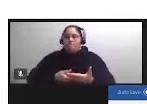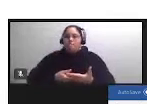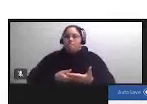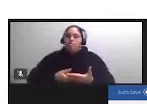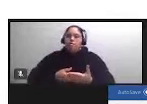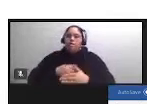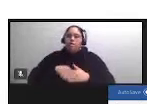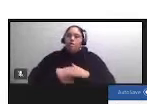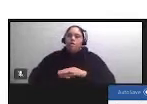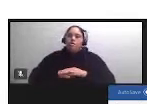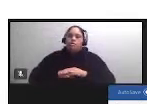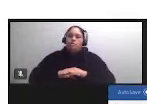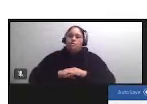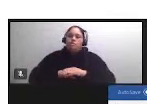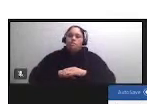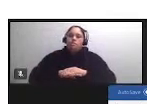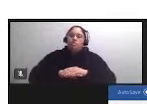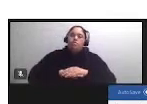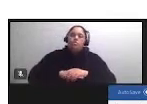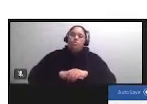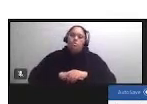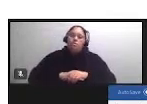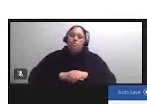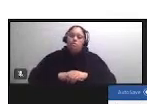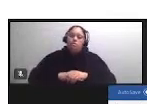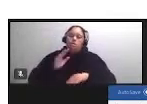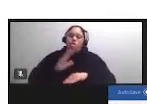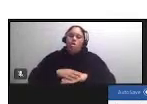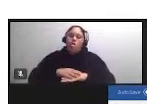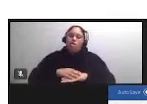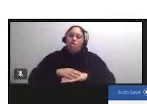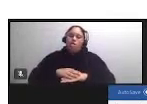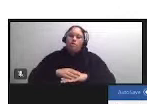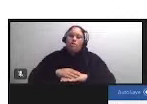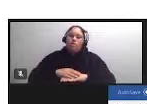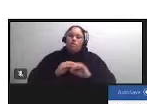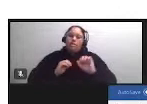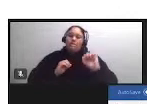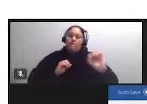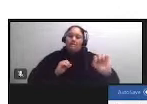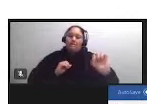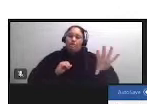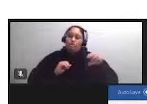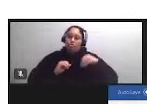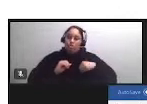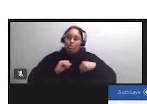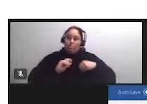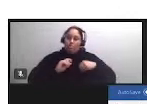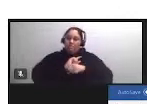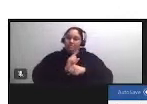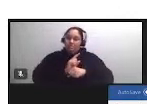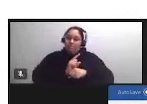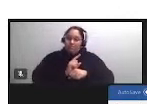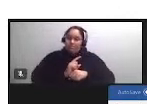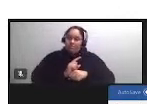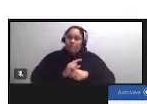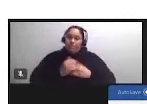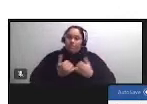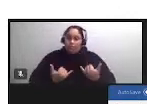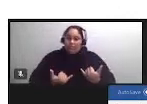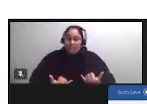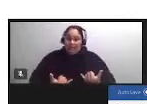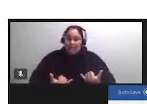For under the on the guise of this adopted minutes, Chairperson, of